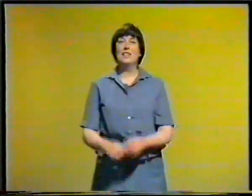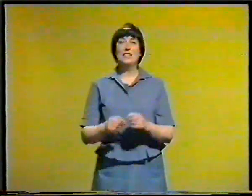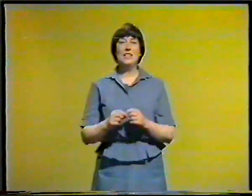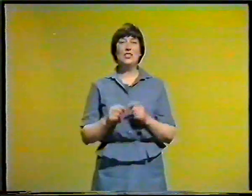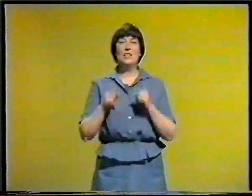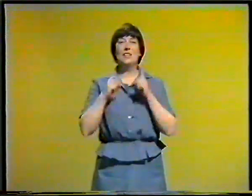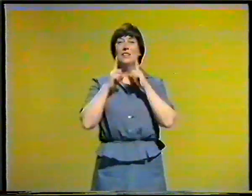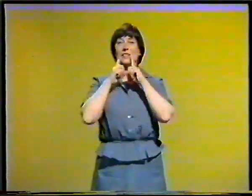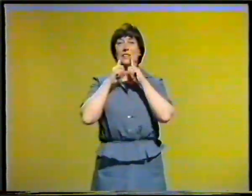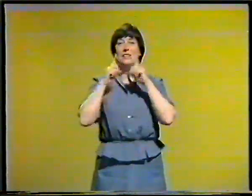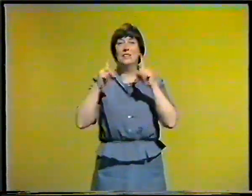teacher,